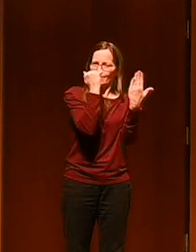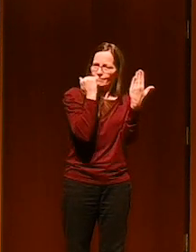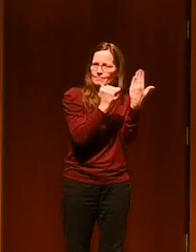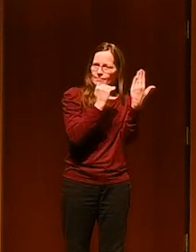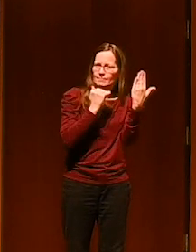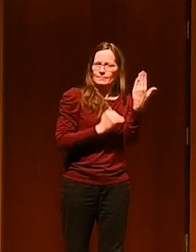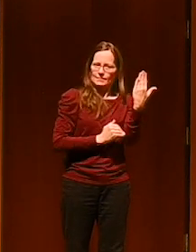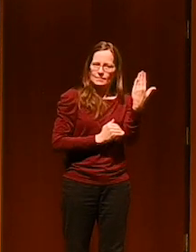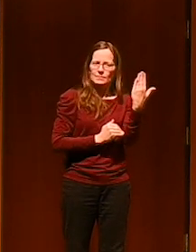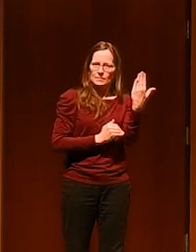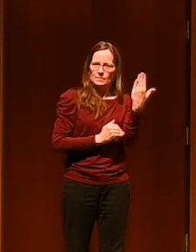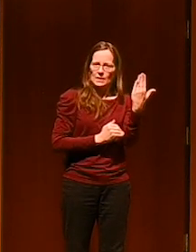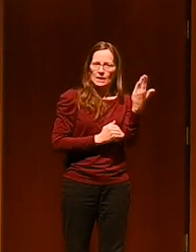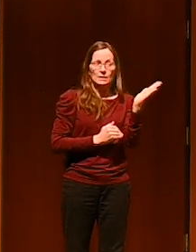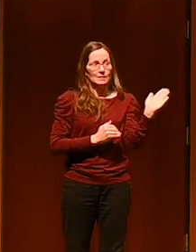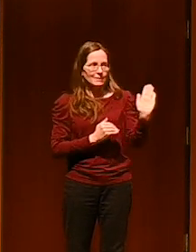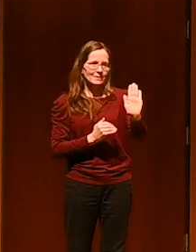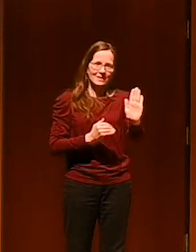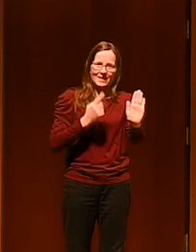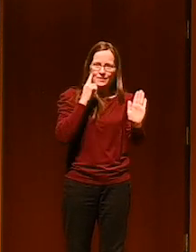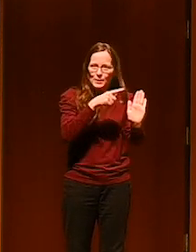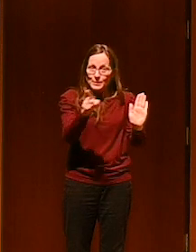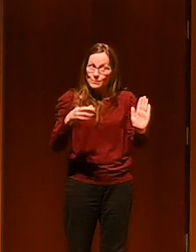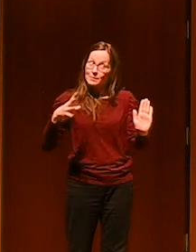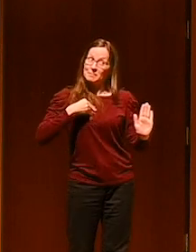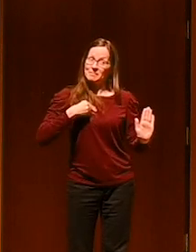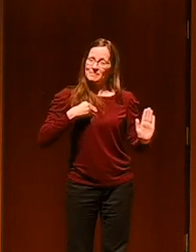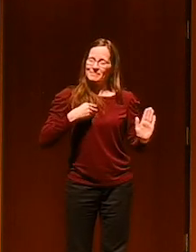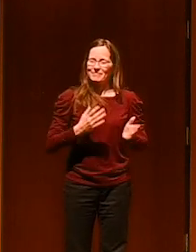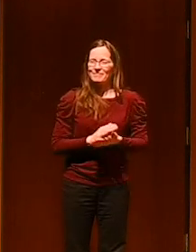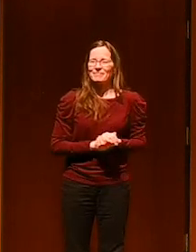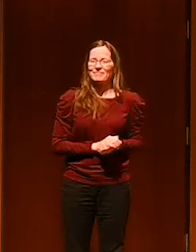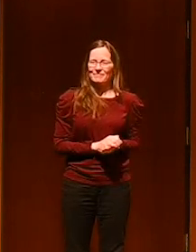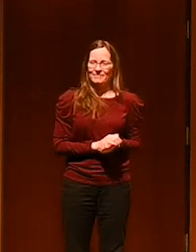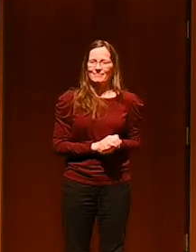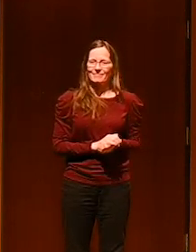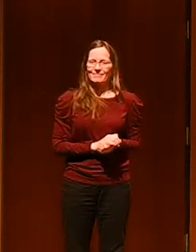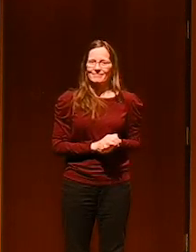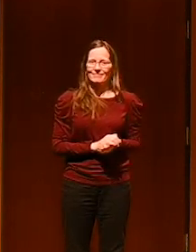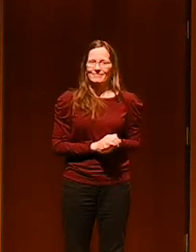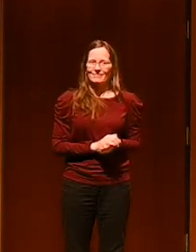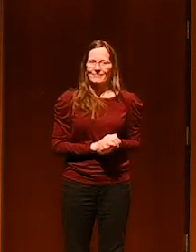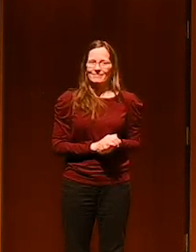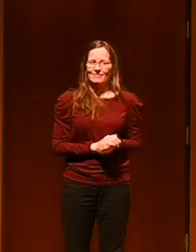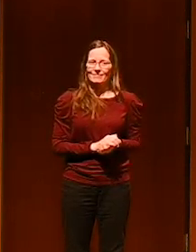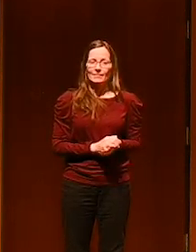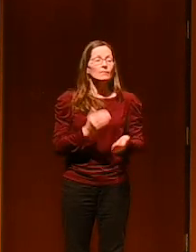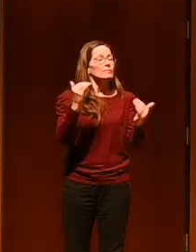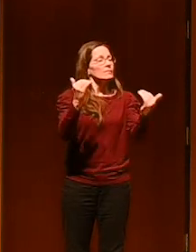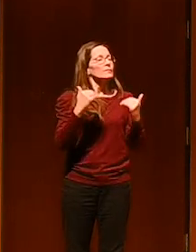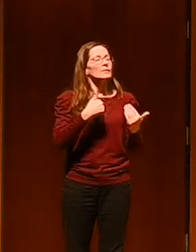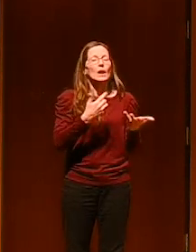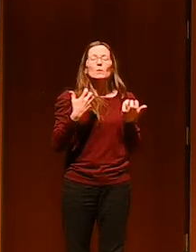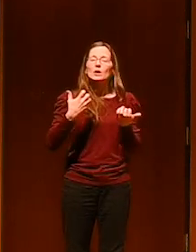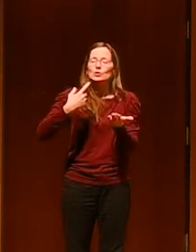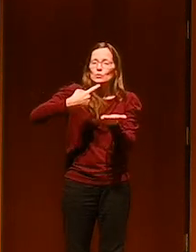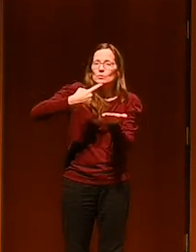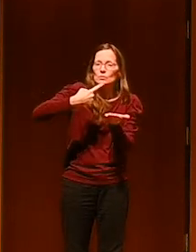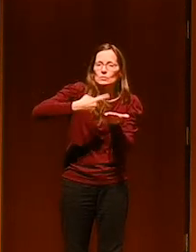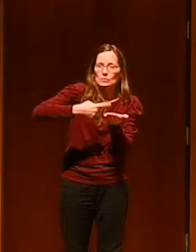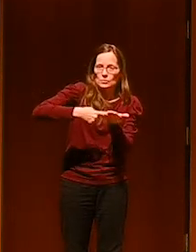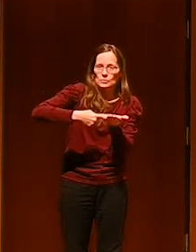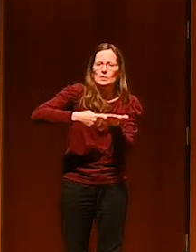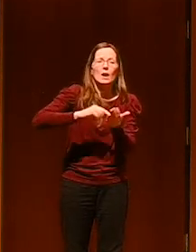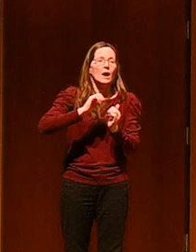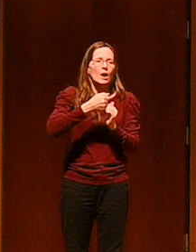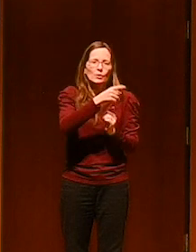all out there to you guys for acceptance. So The next thing that I would like to talk about is how you can get involved